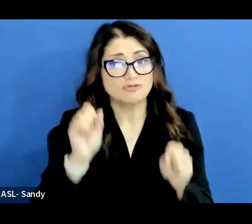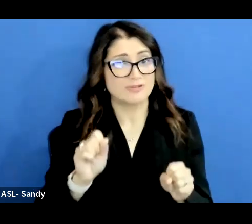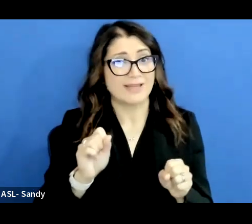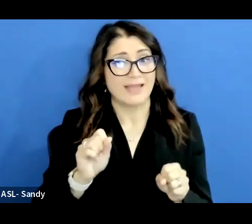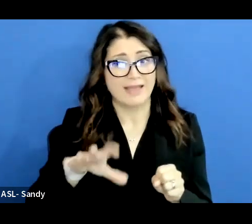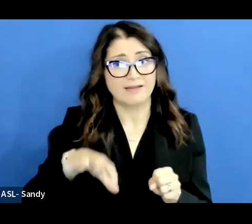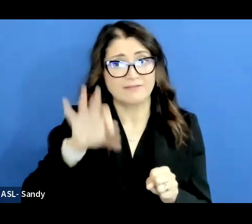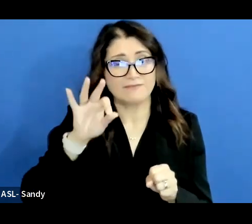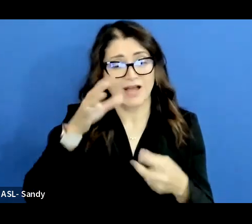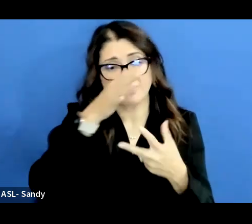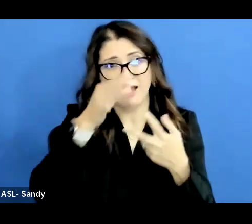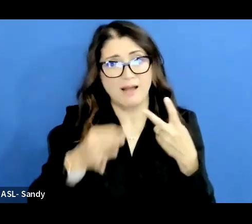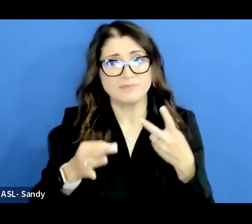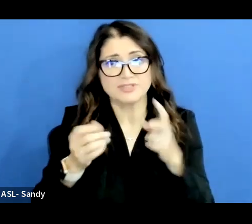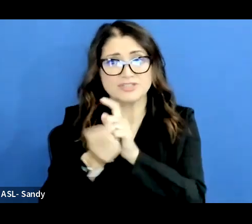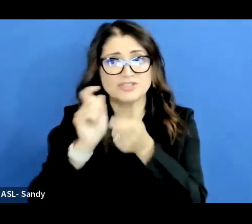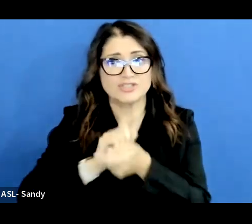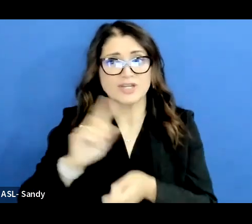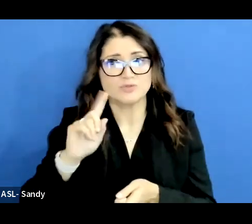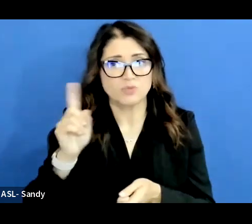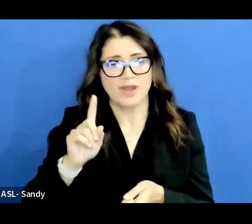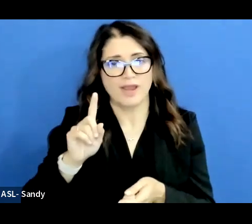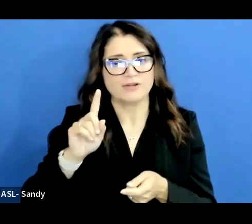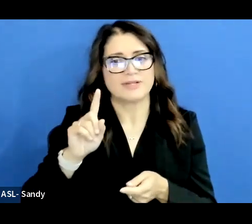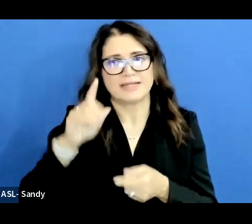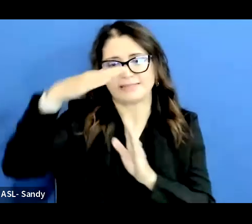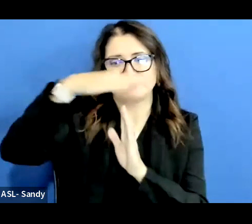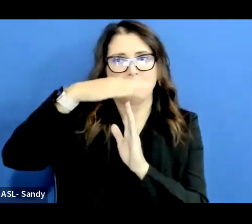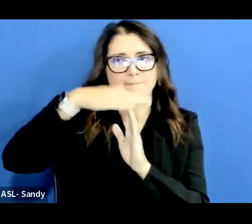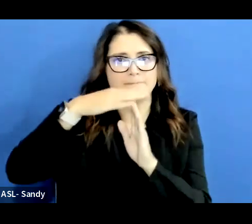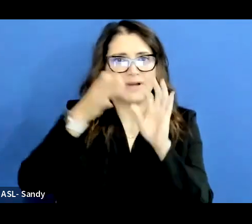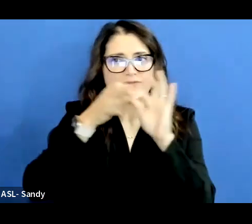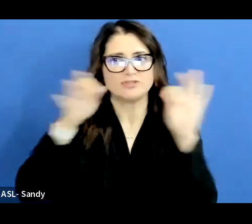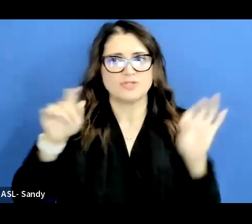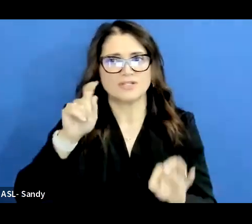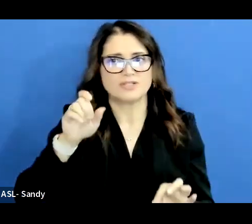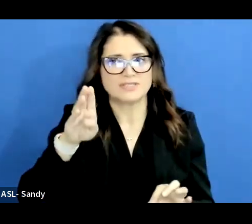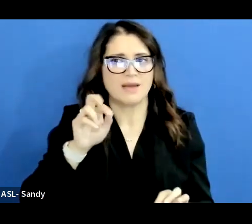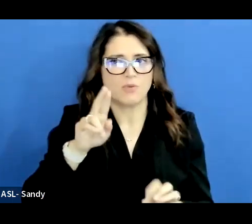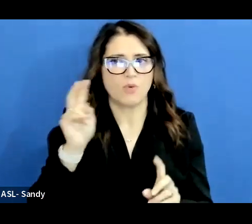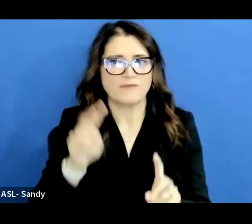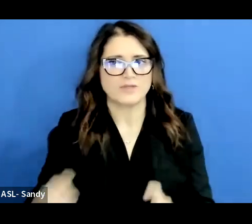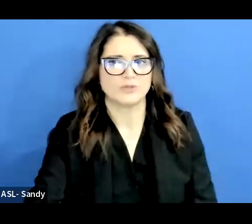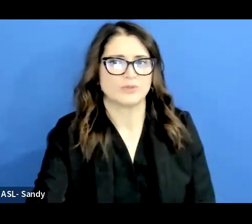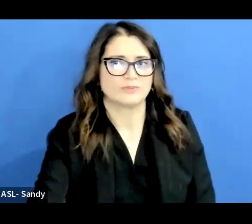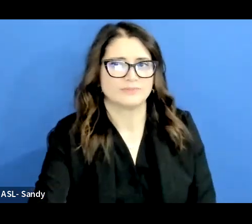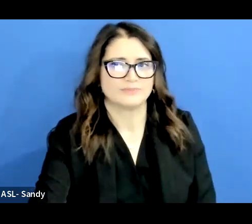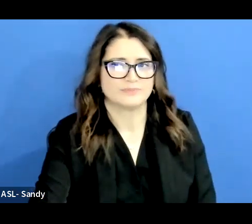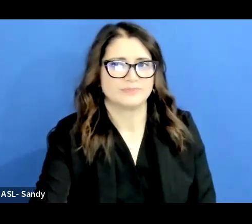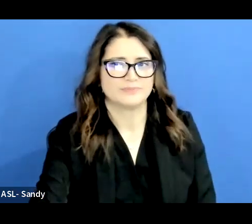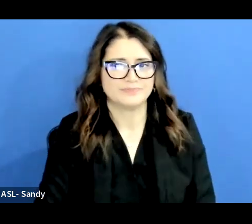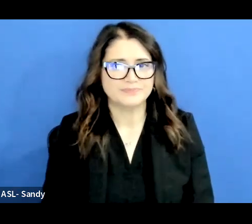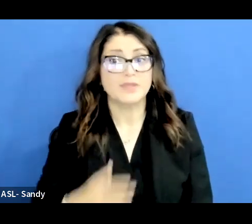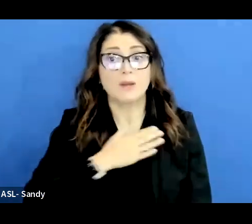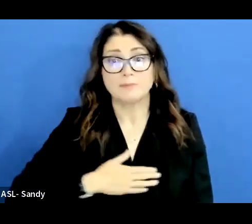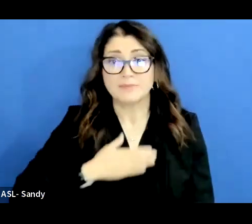your screen under a tab for view. If you have technical issues today, please use the chat